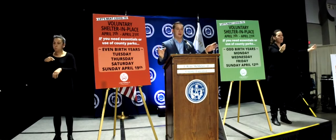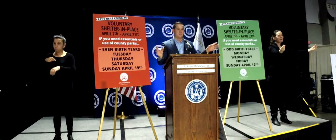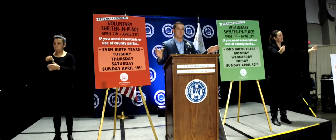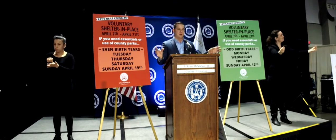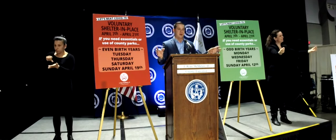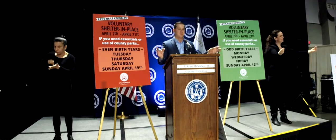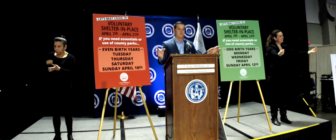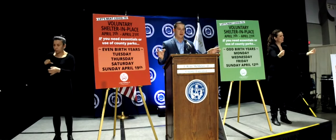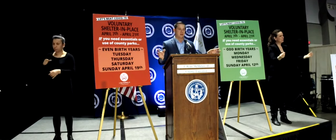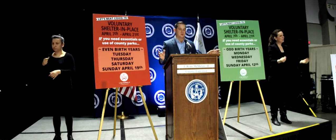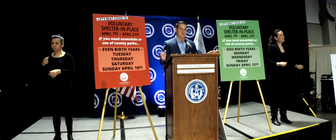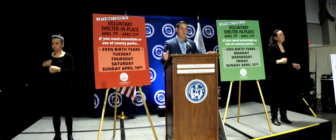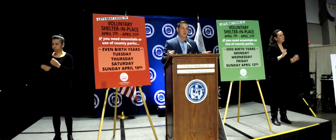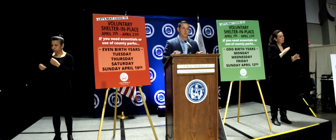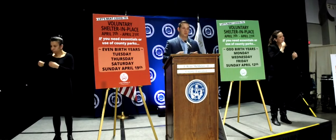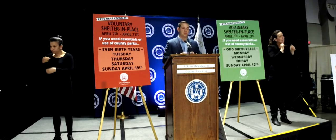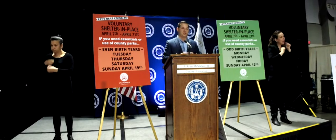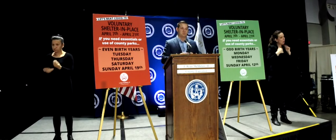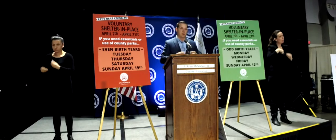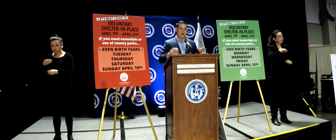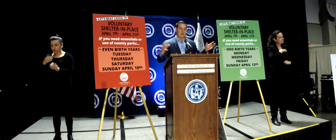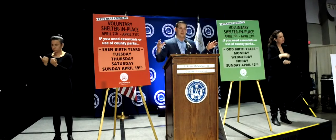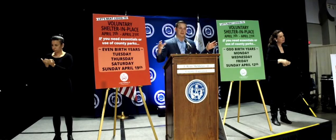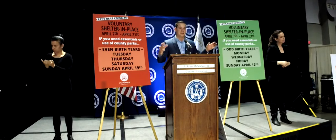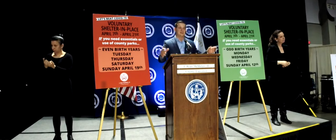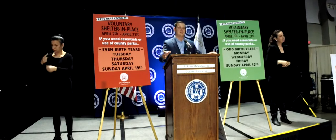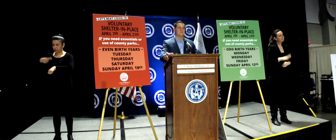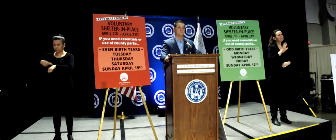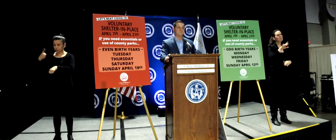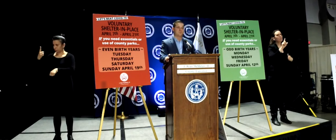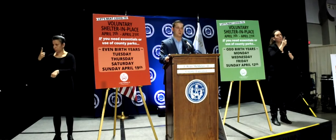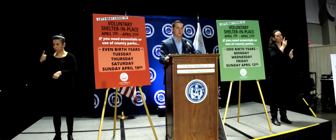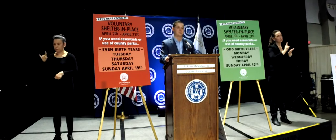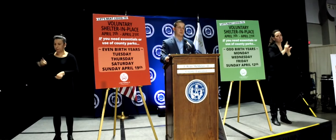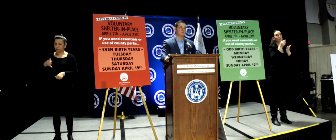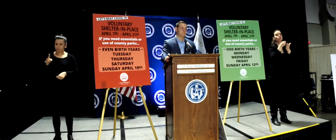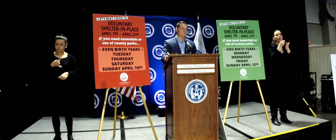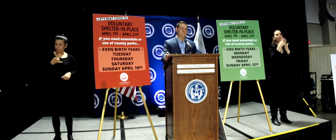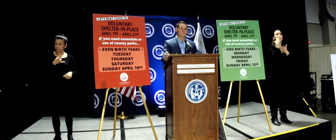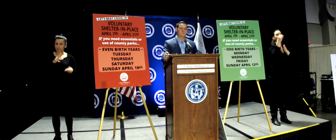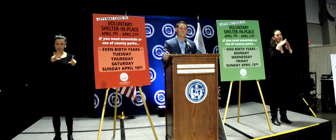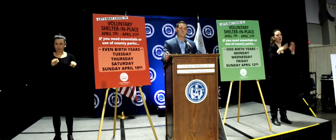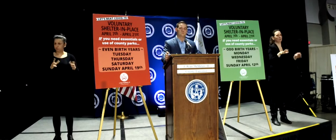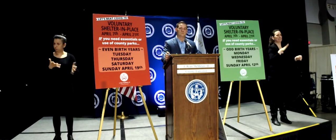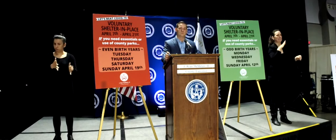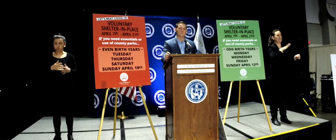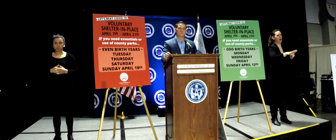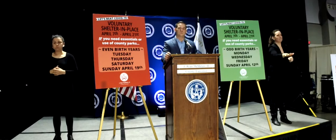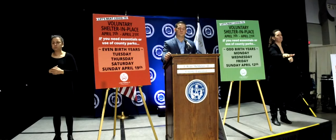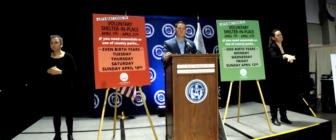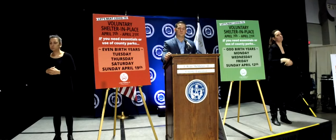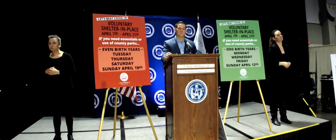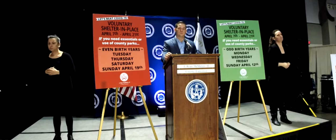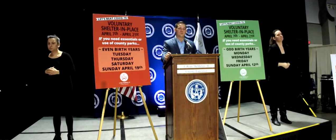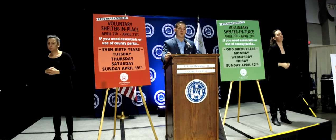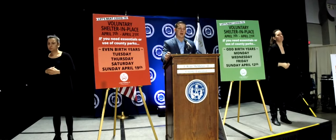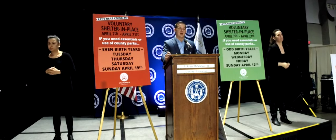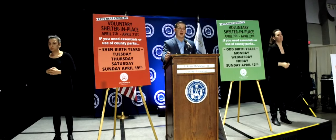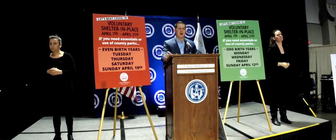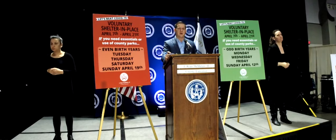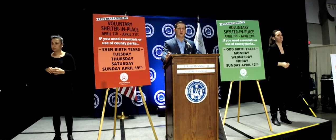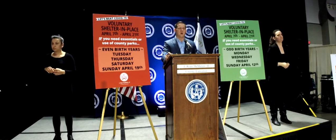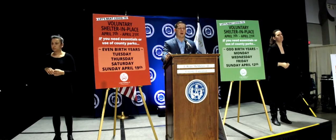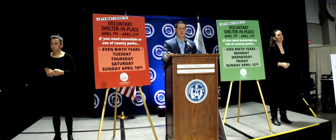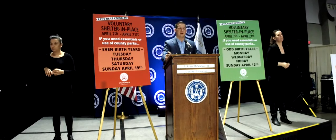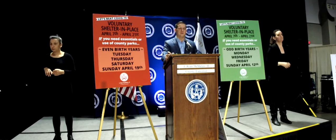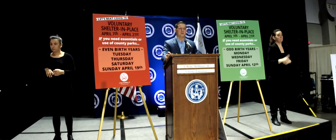and just everybody follows this, we should spread out that density that we've seen. Has any punishment been imposed yet to any